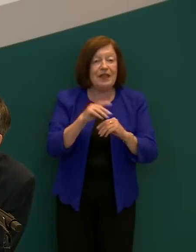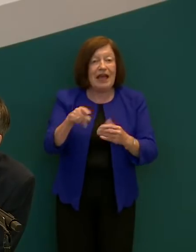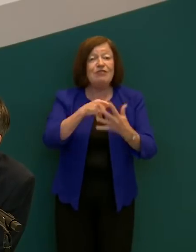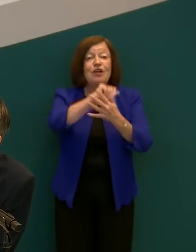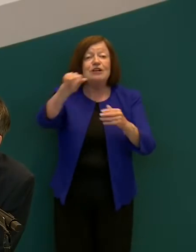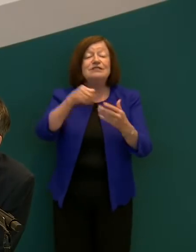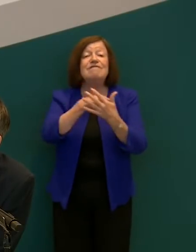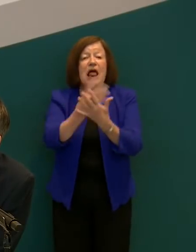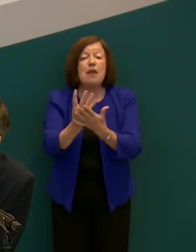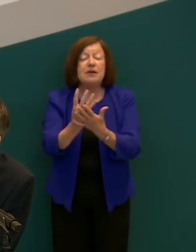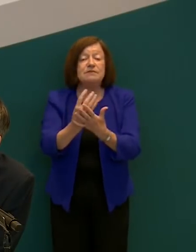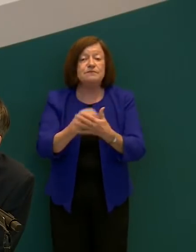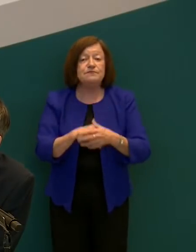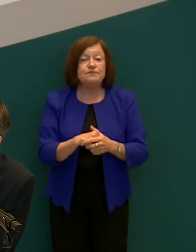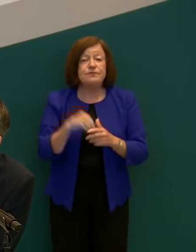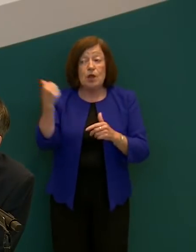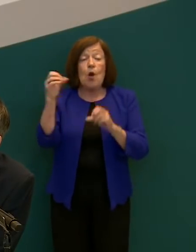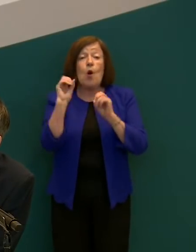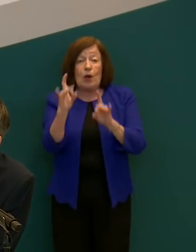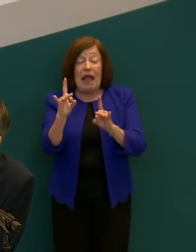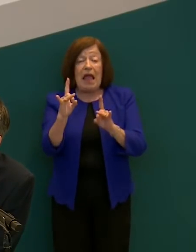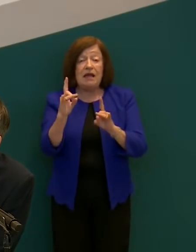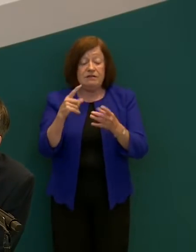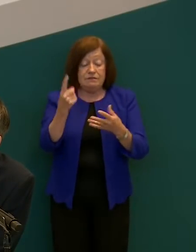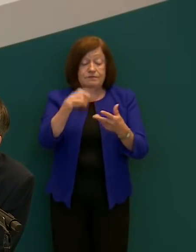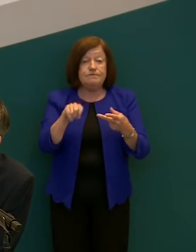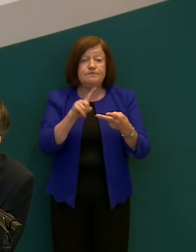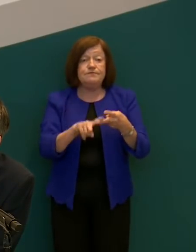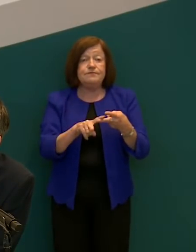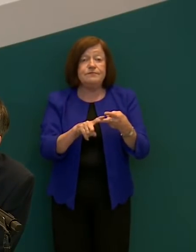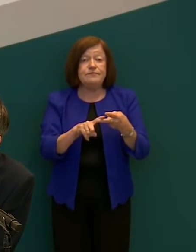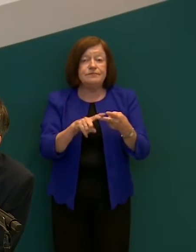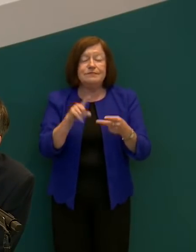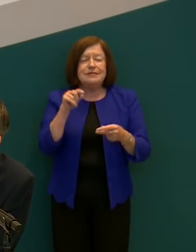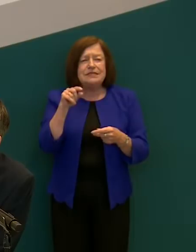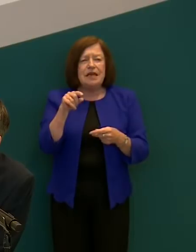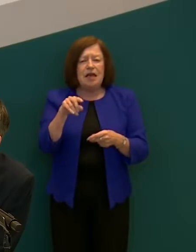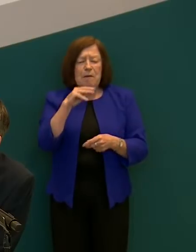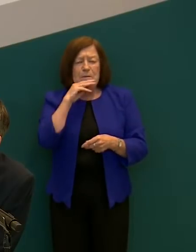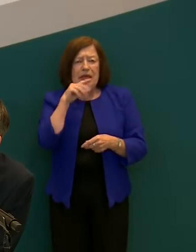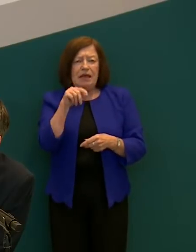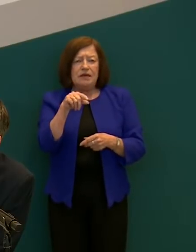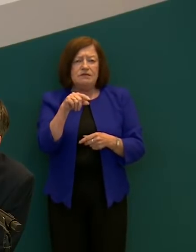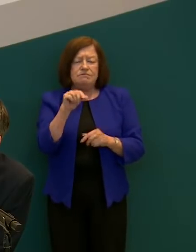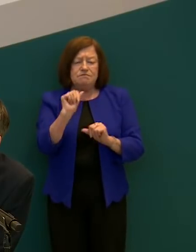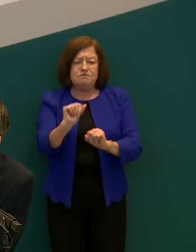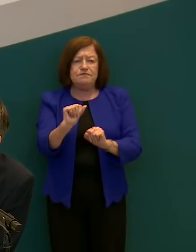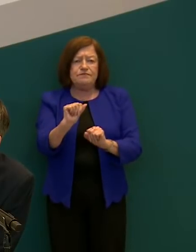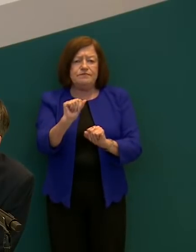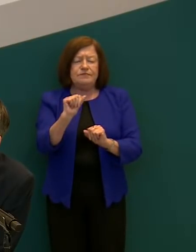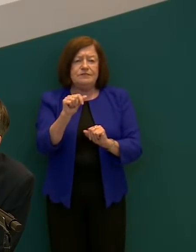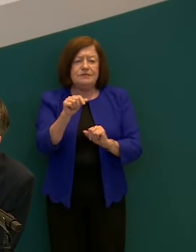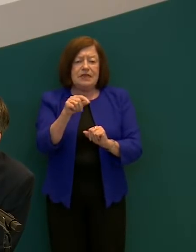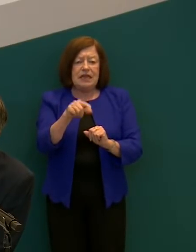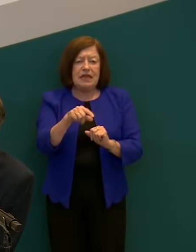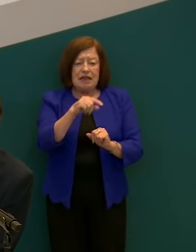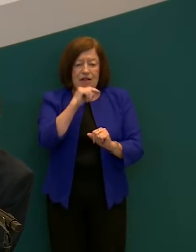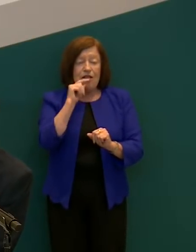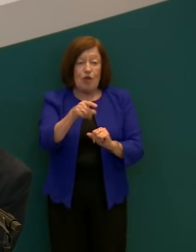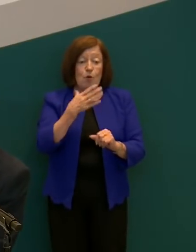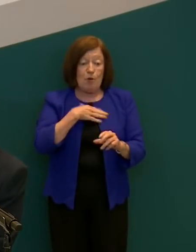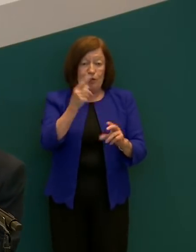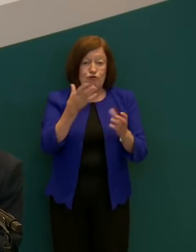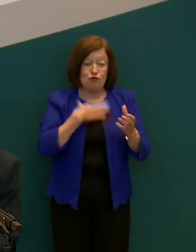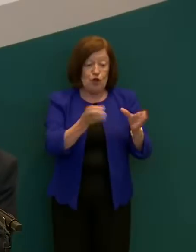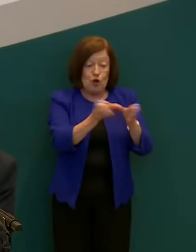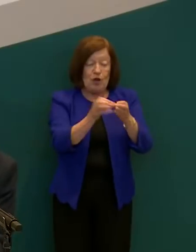development. Okay, and that would mean then that it's not inevitable that if there's a cluster that